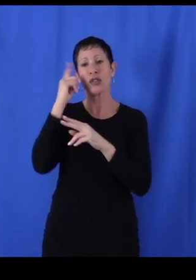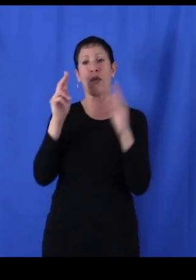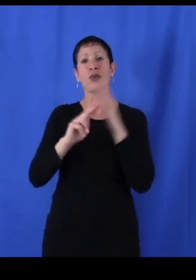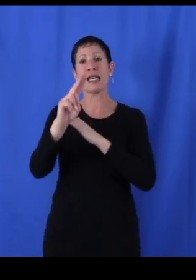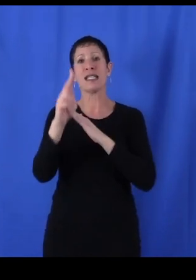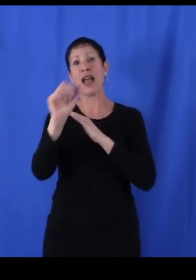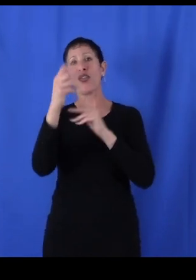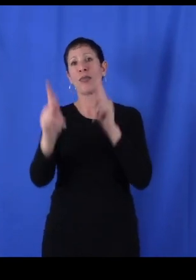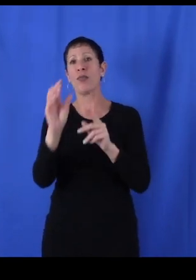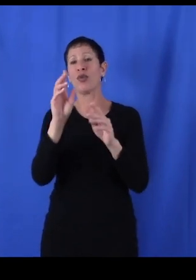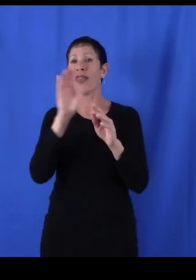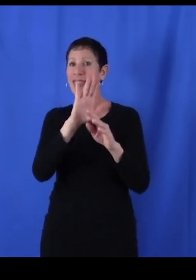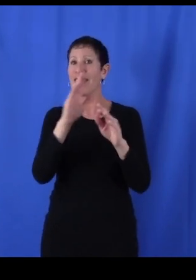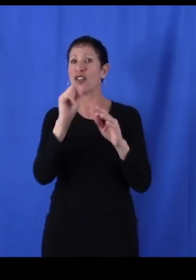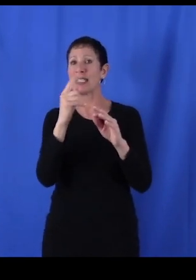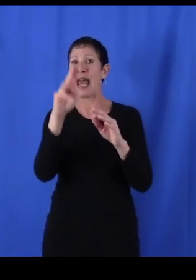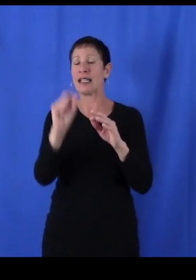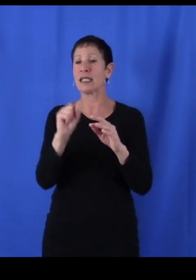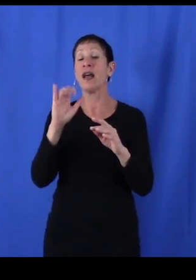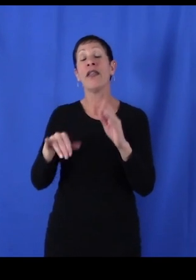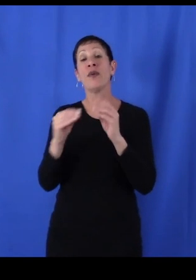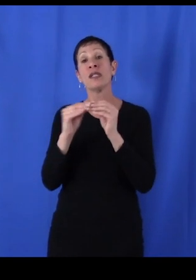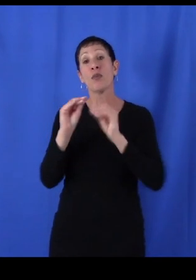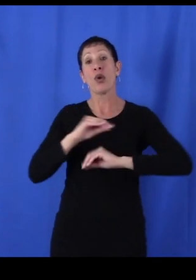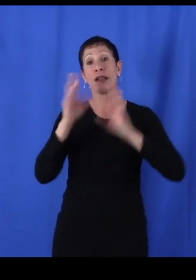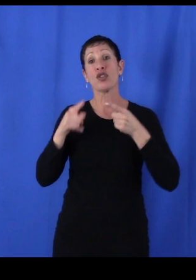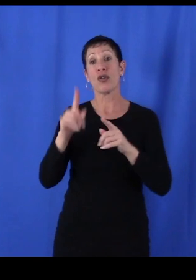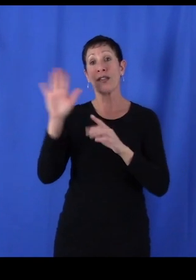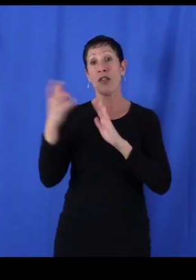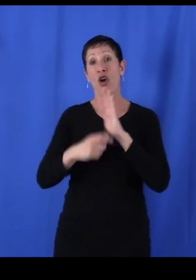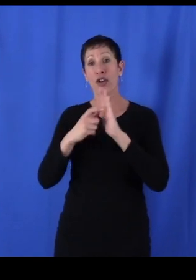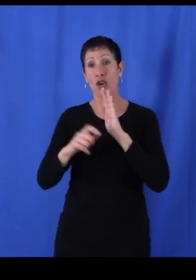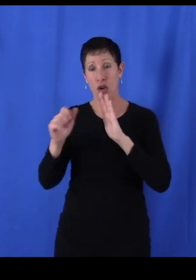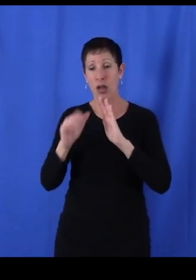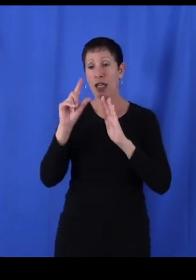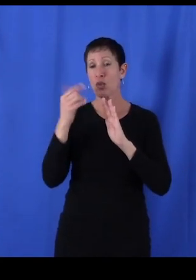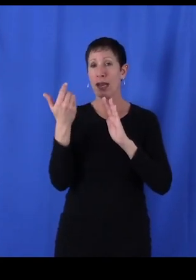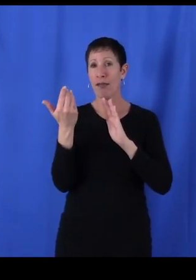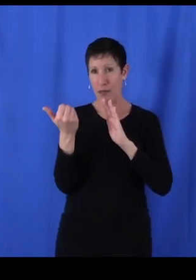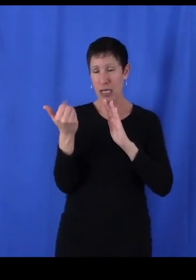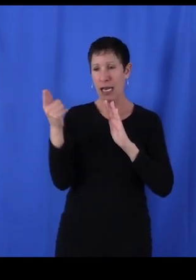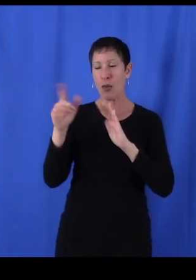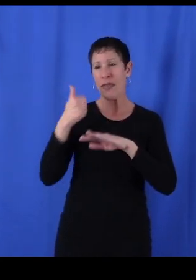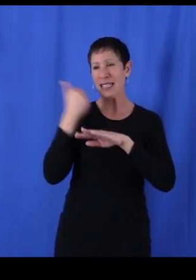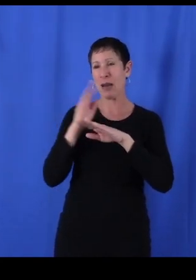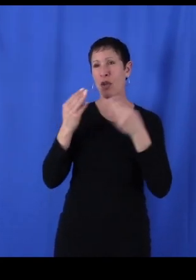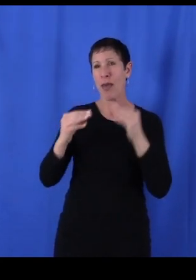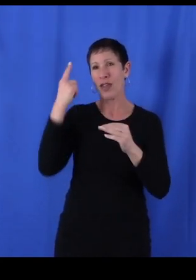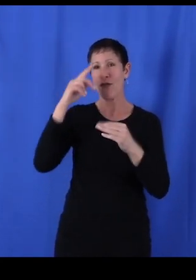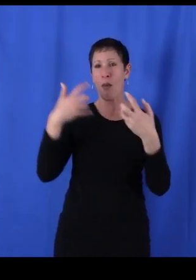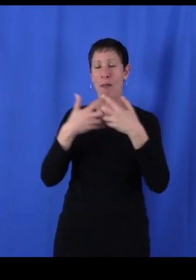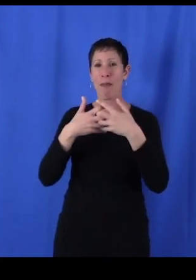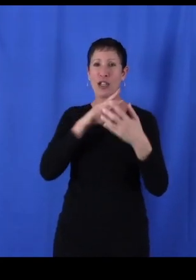status of others. And this was much clearer in their 2015 article, where they lay out their method for matching